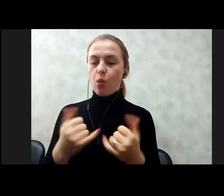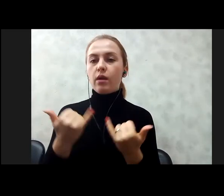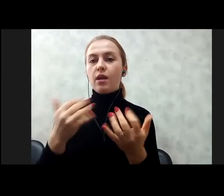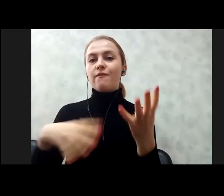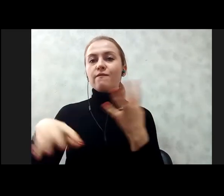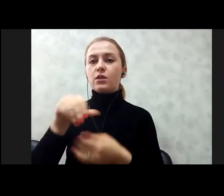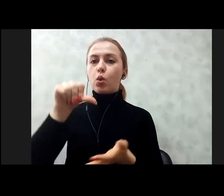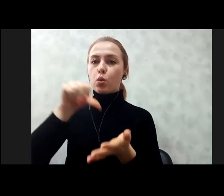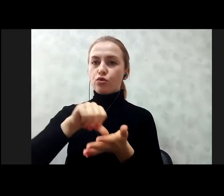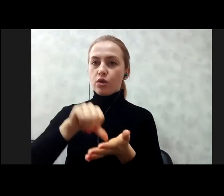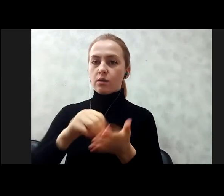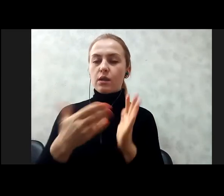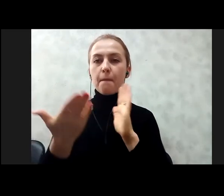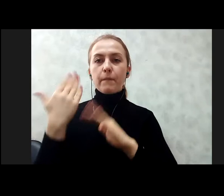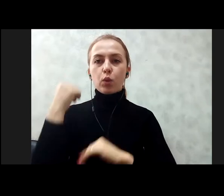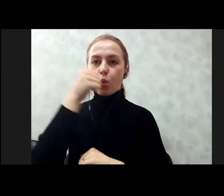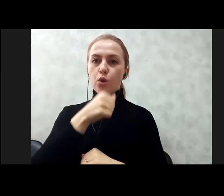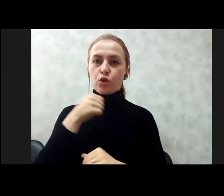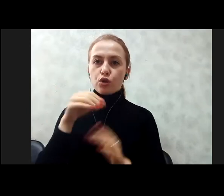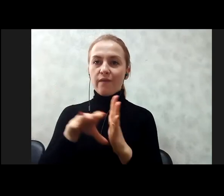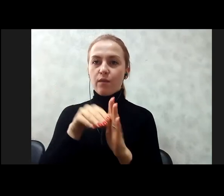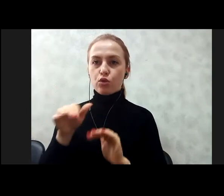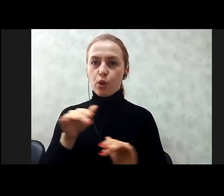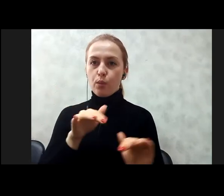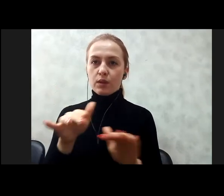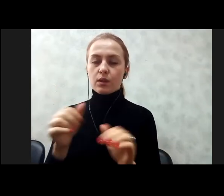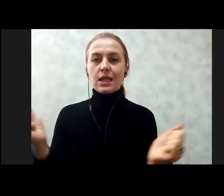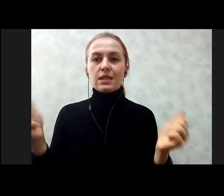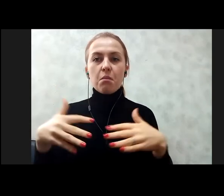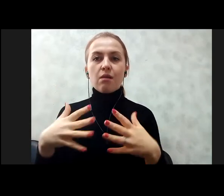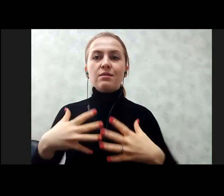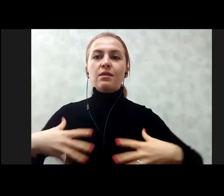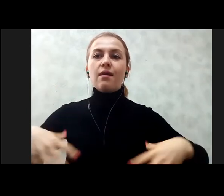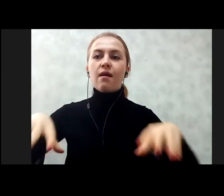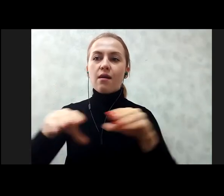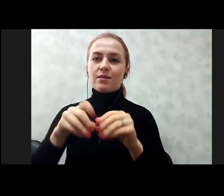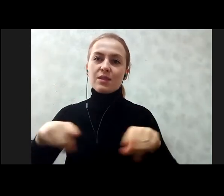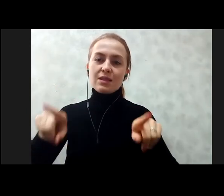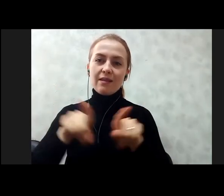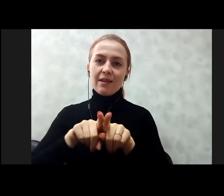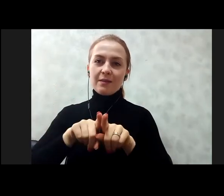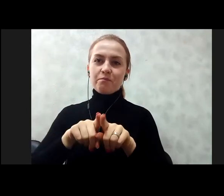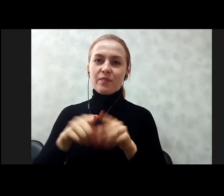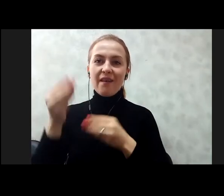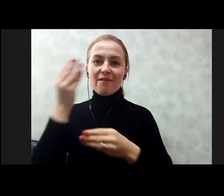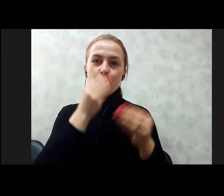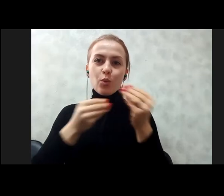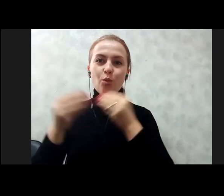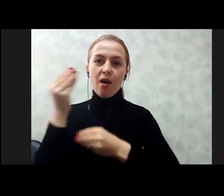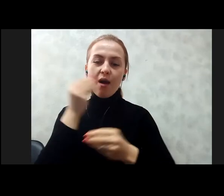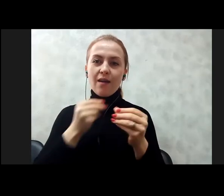for all of us, for all the stakeholders of the election process